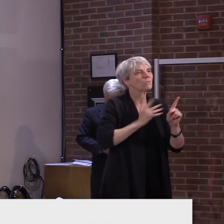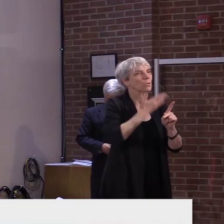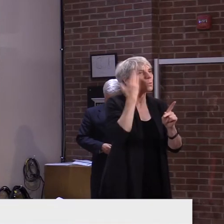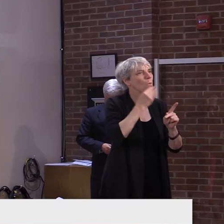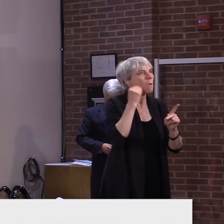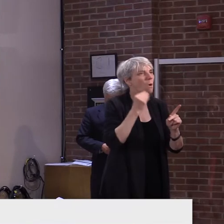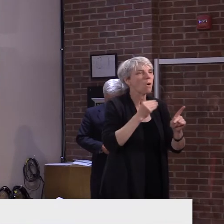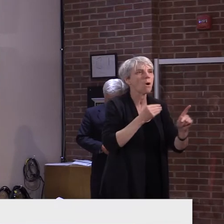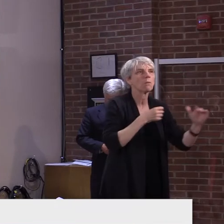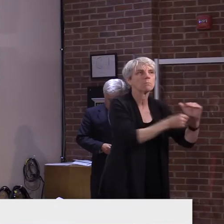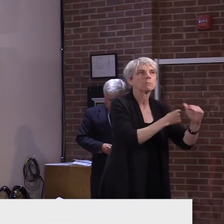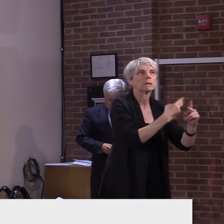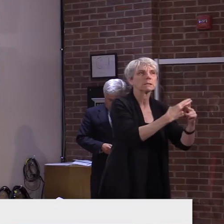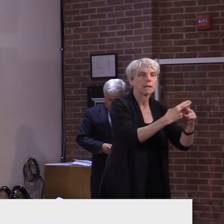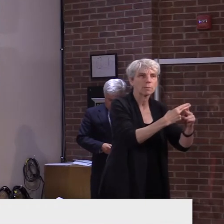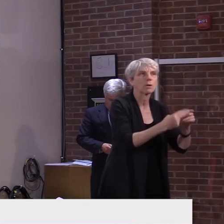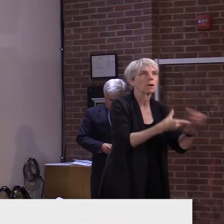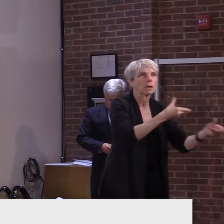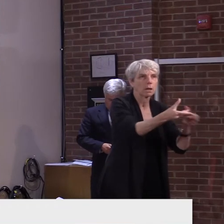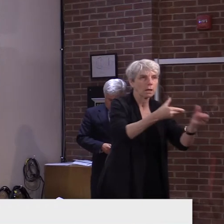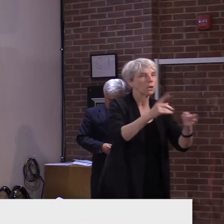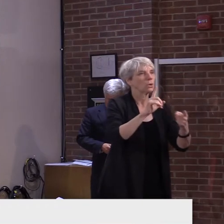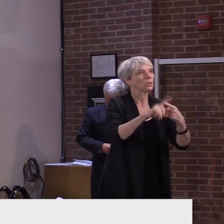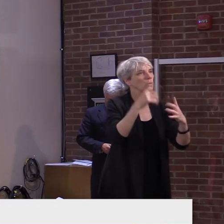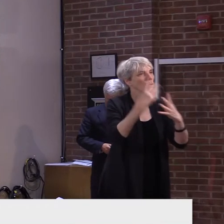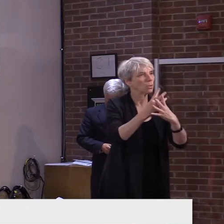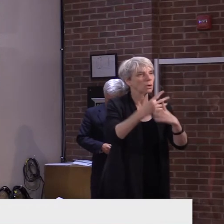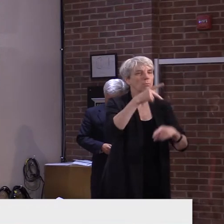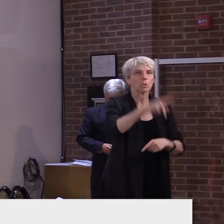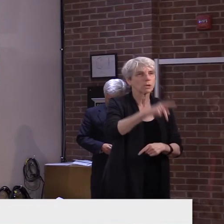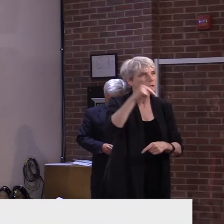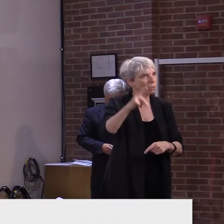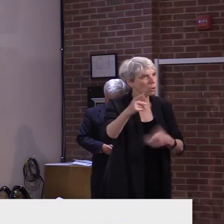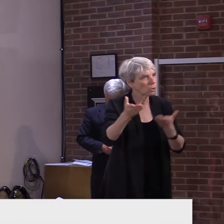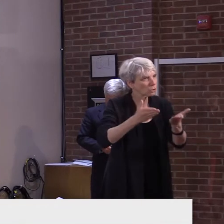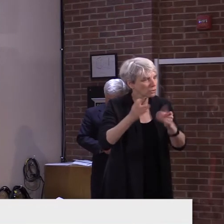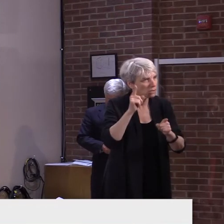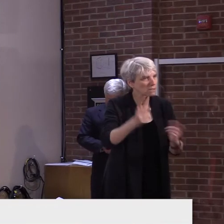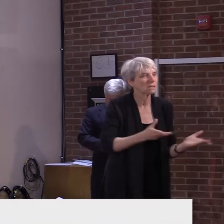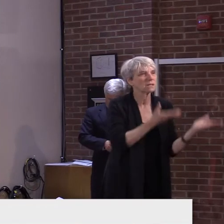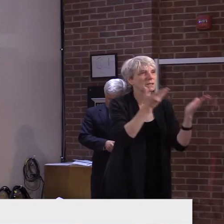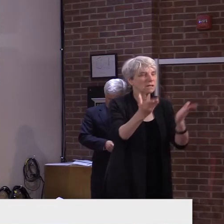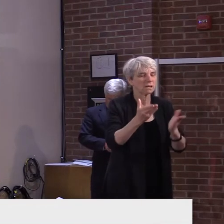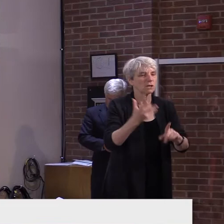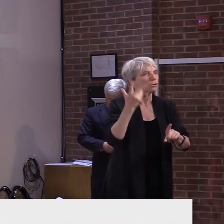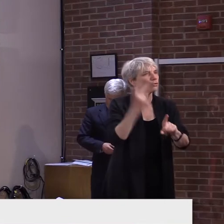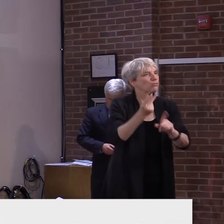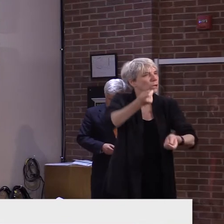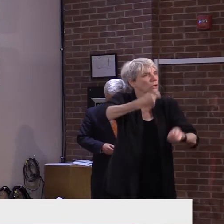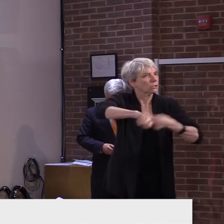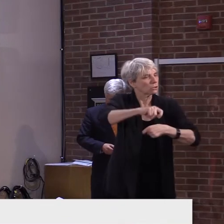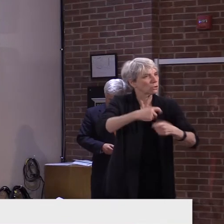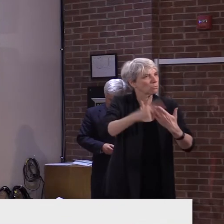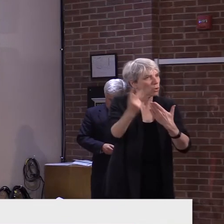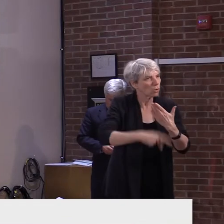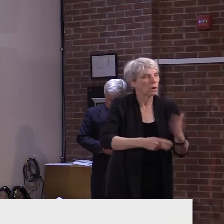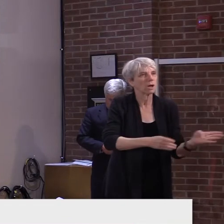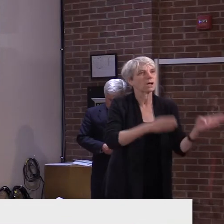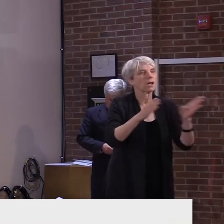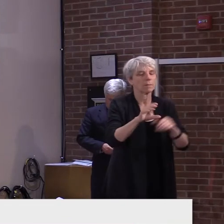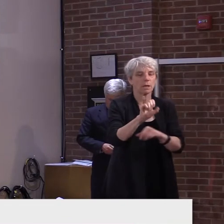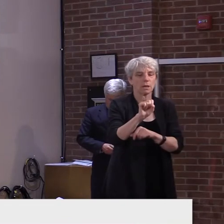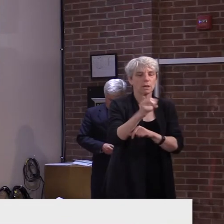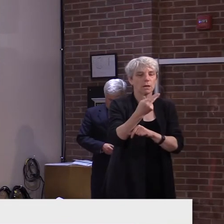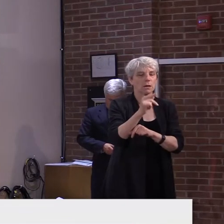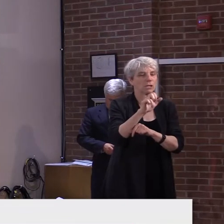our probation and parole offices statewide, our syringe services programs, recovery centers, shelters